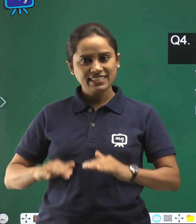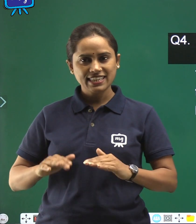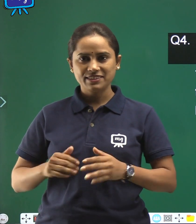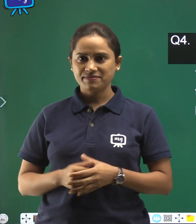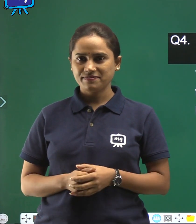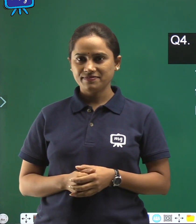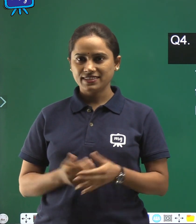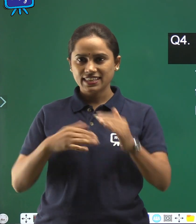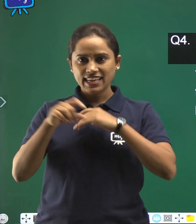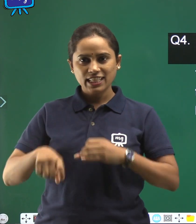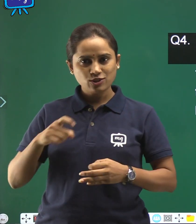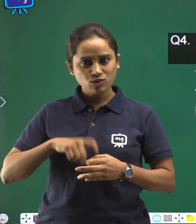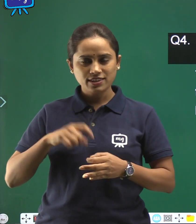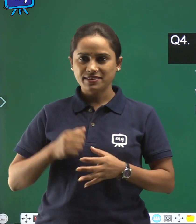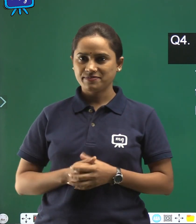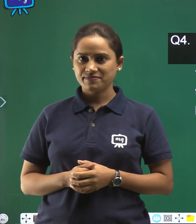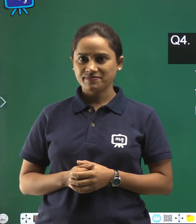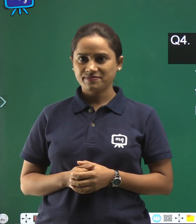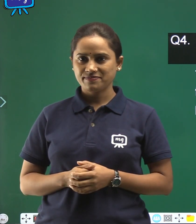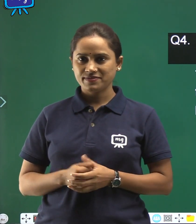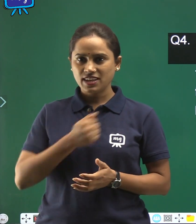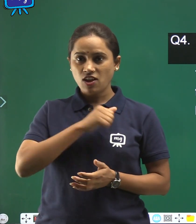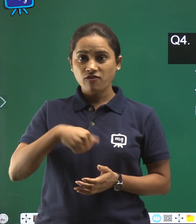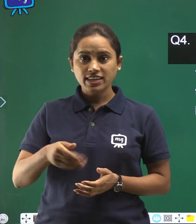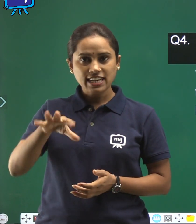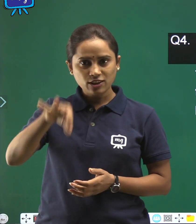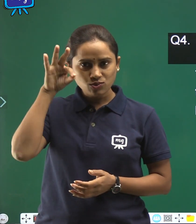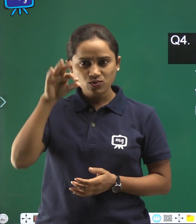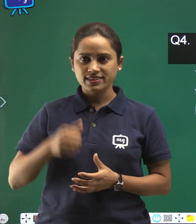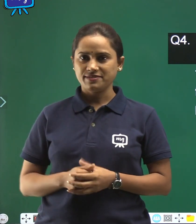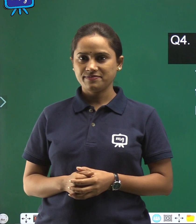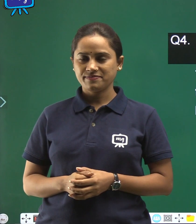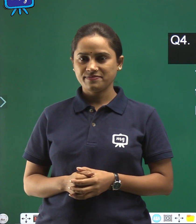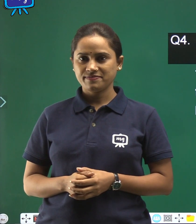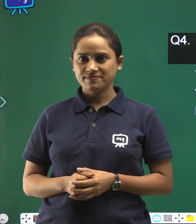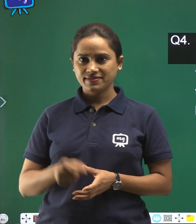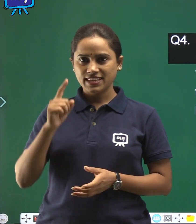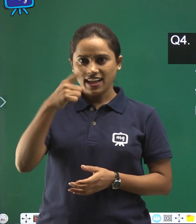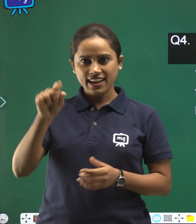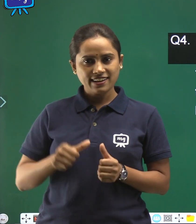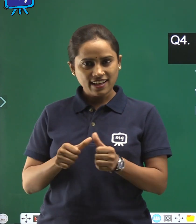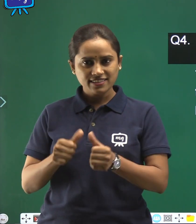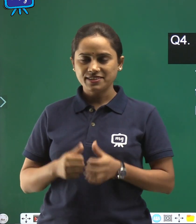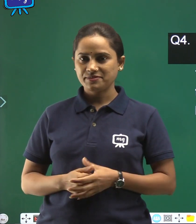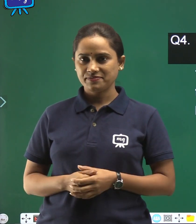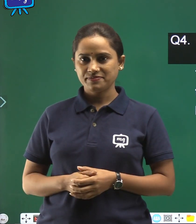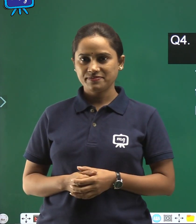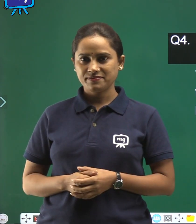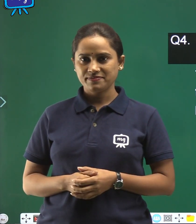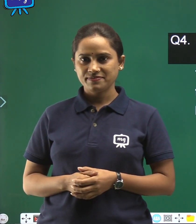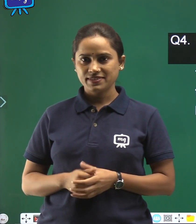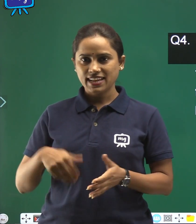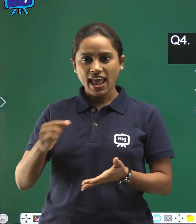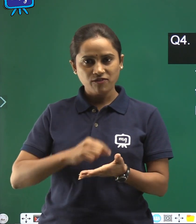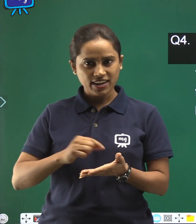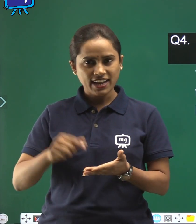Children, in this question, we shall choose a correct answer and